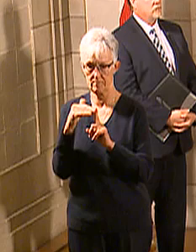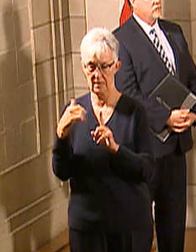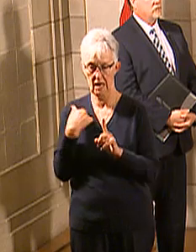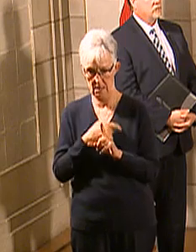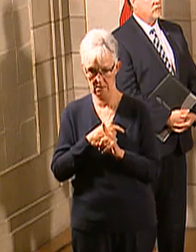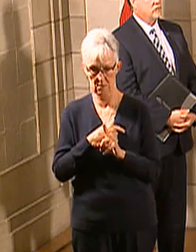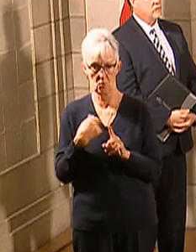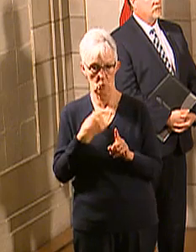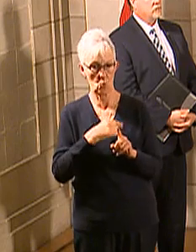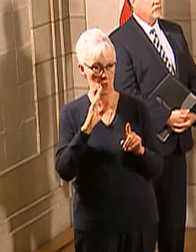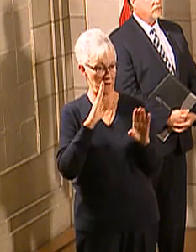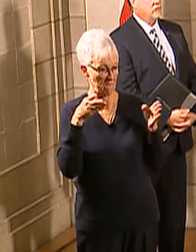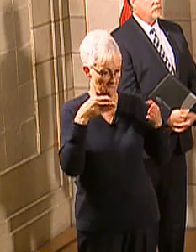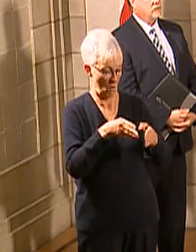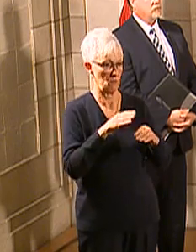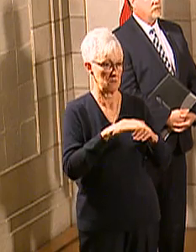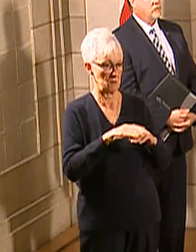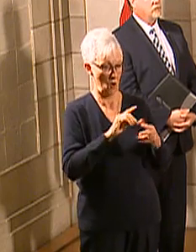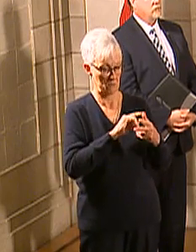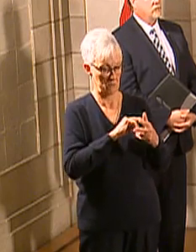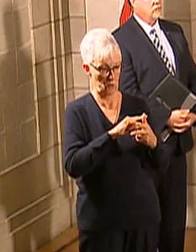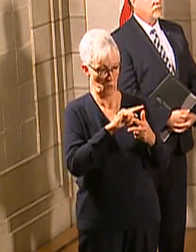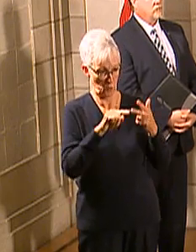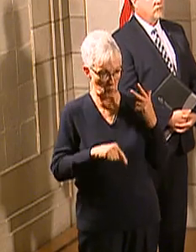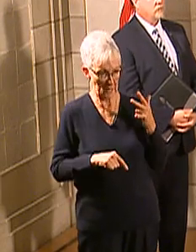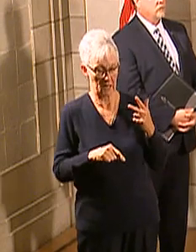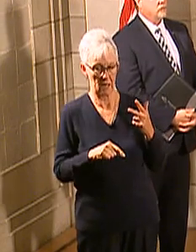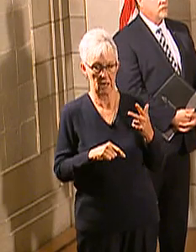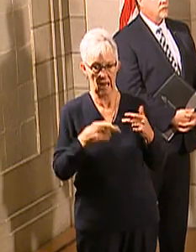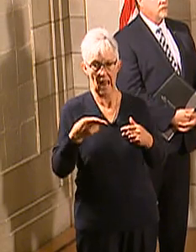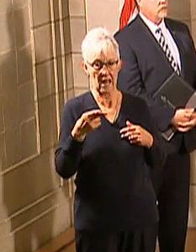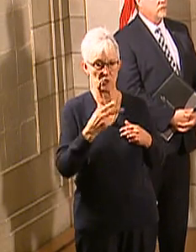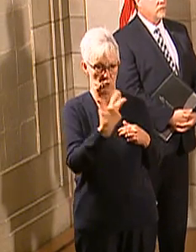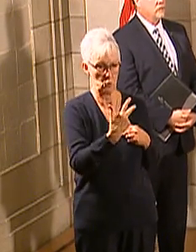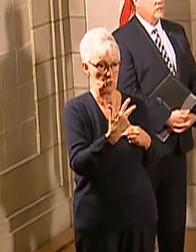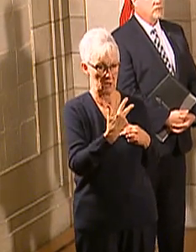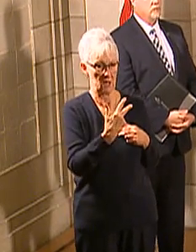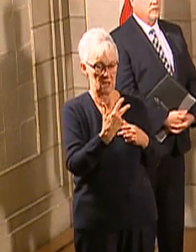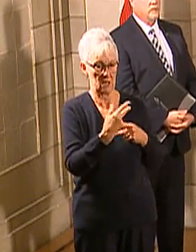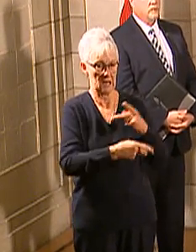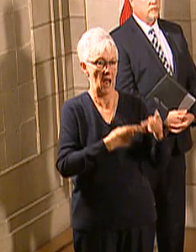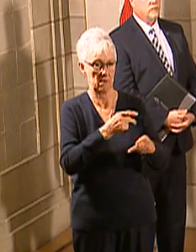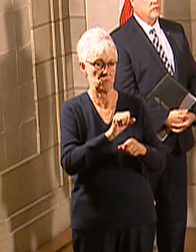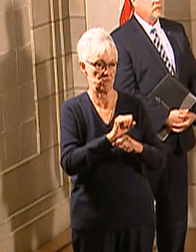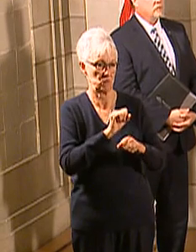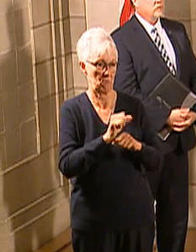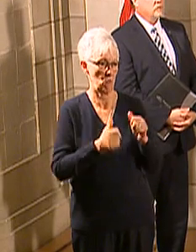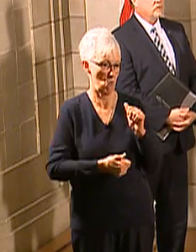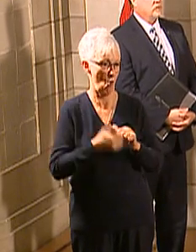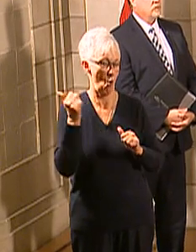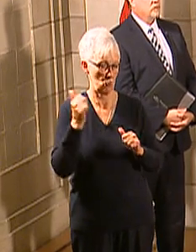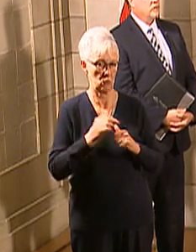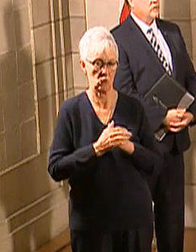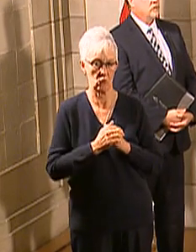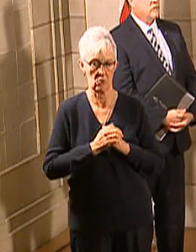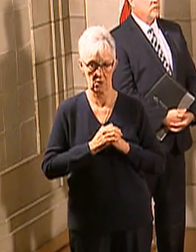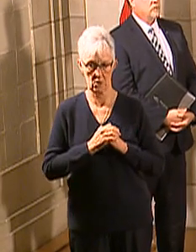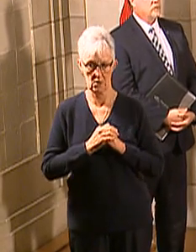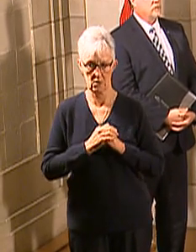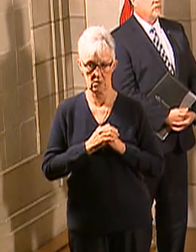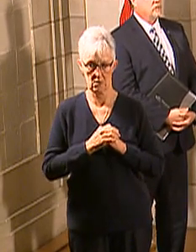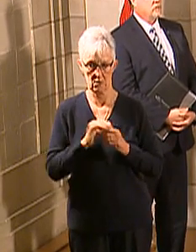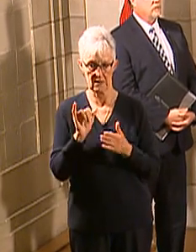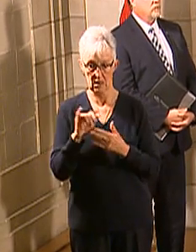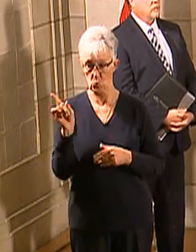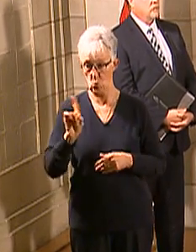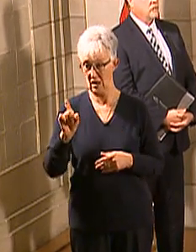jobs. And I'm not saying all of them are H3, but nearly all of them are, because that's where the needs are